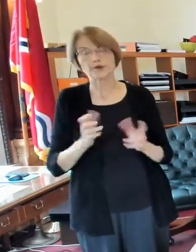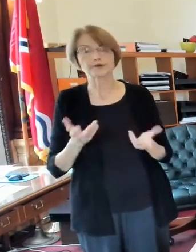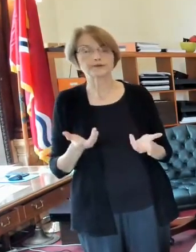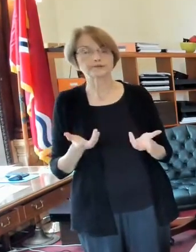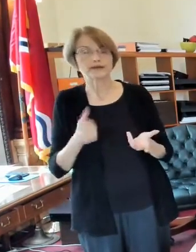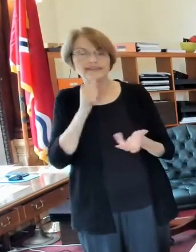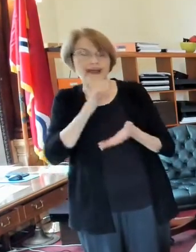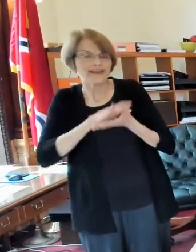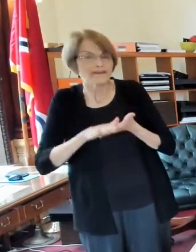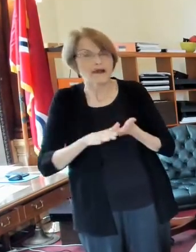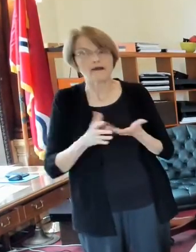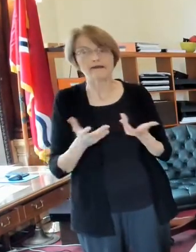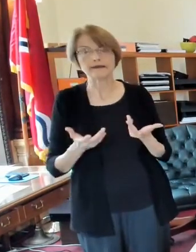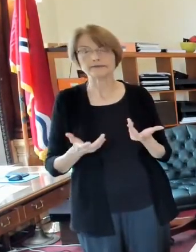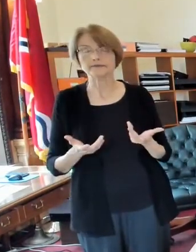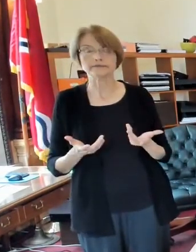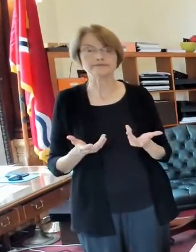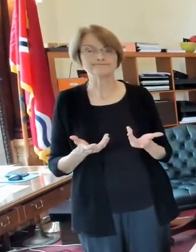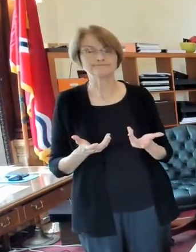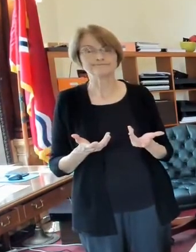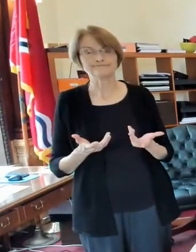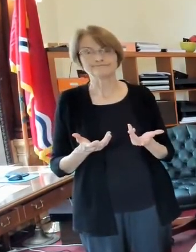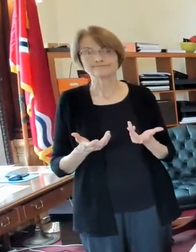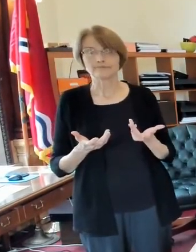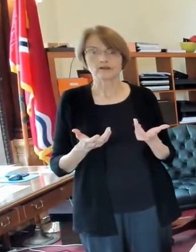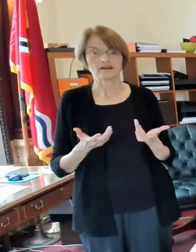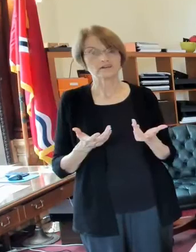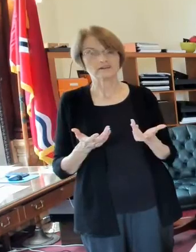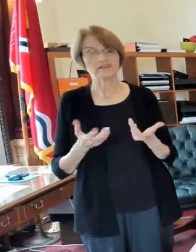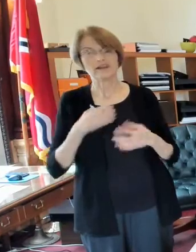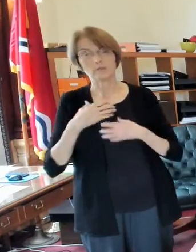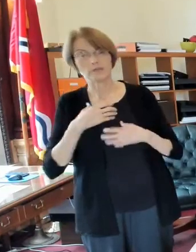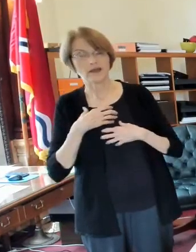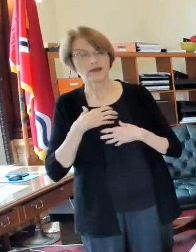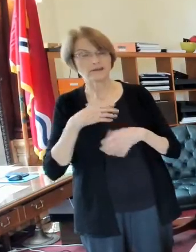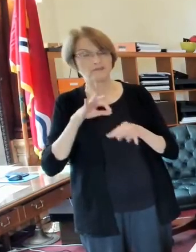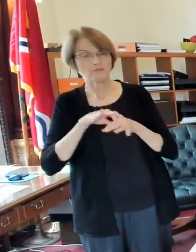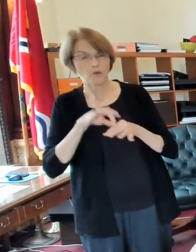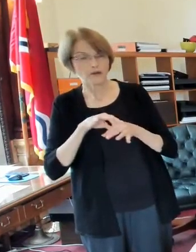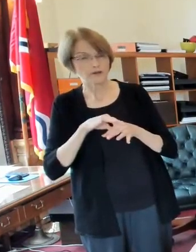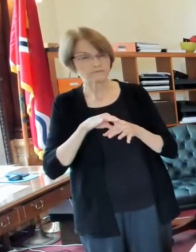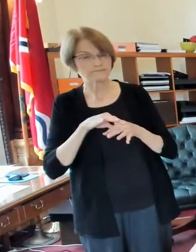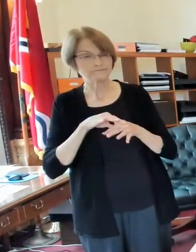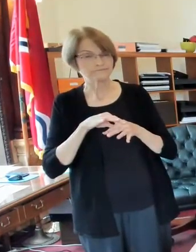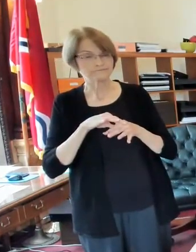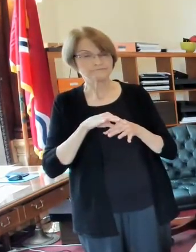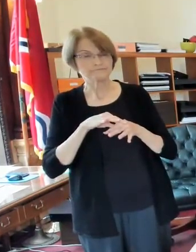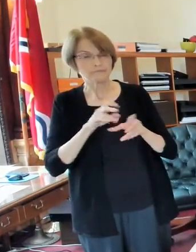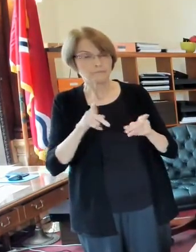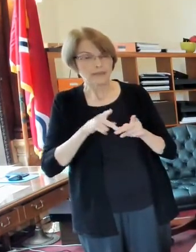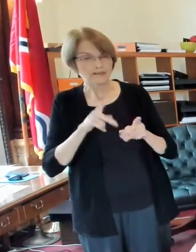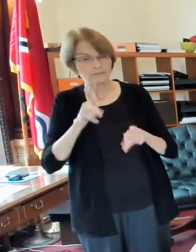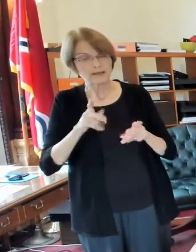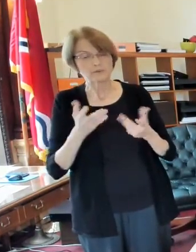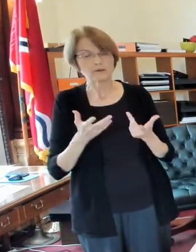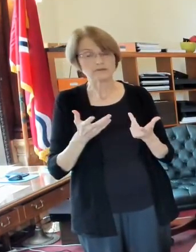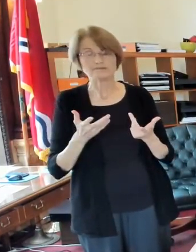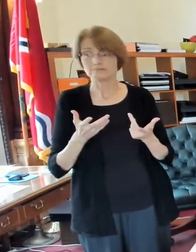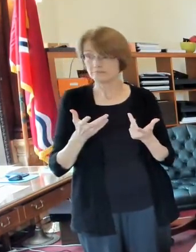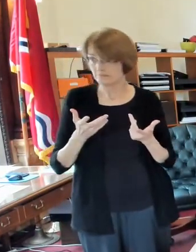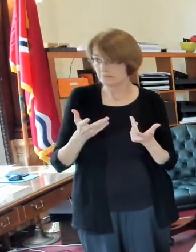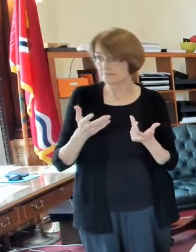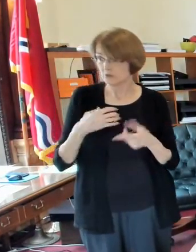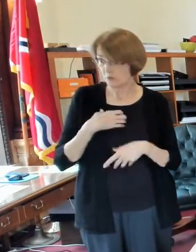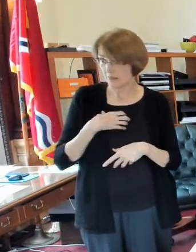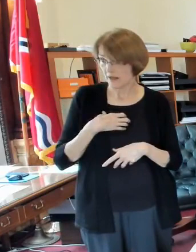weren't nice enough or they weren't quite, they had some complaint about it. And I always say to people, please volunteer to do that.